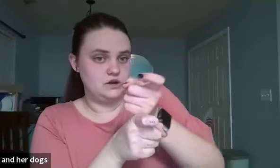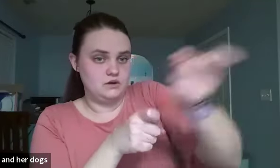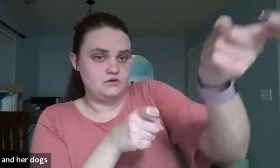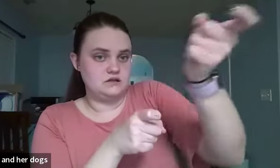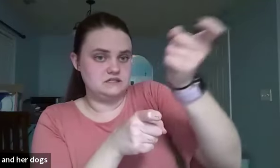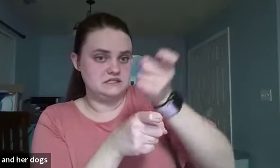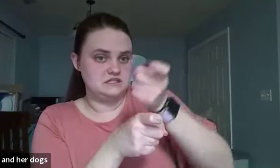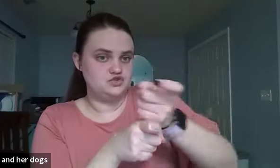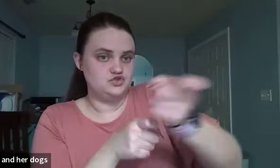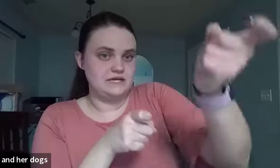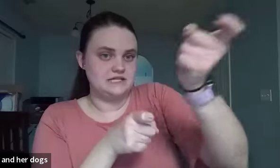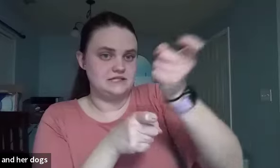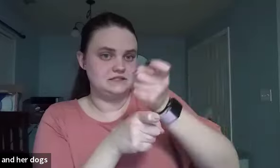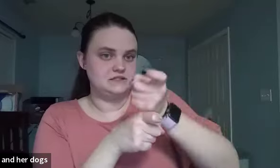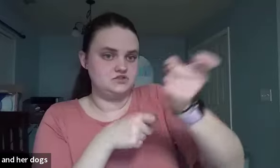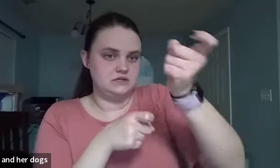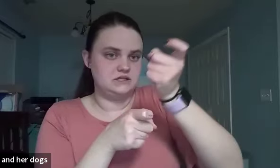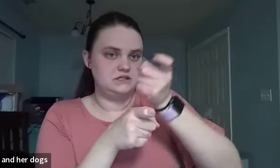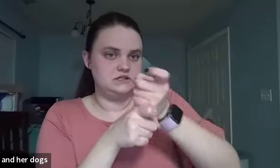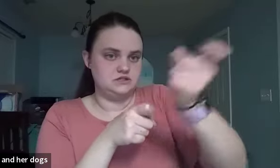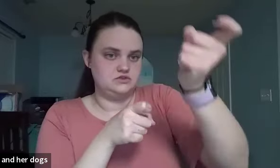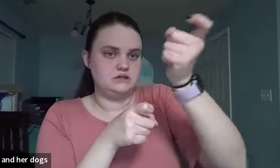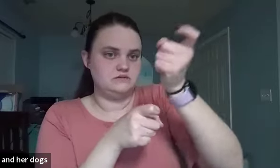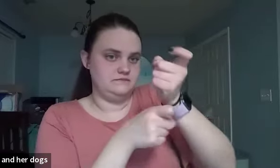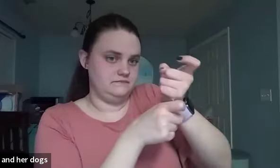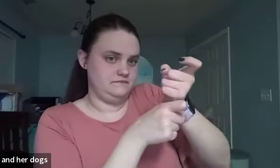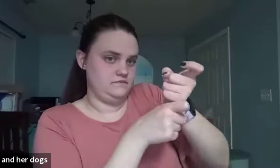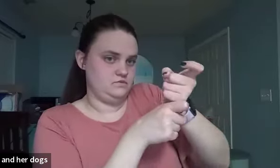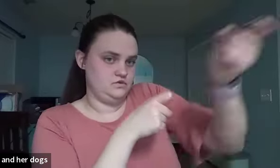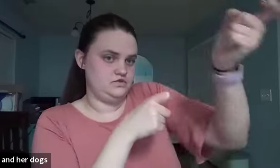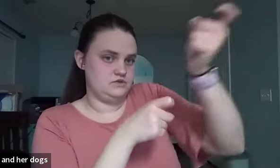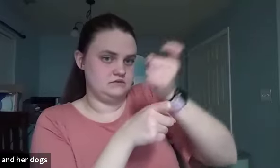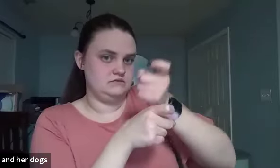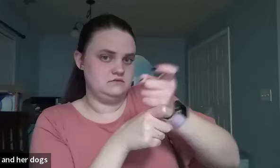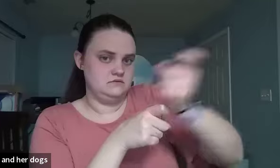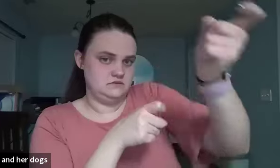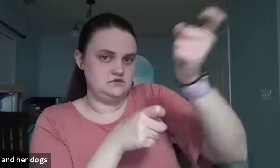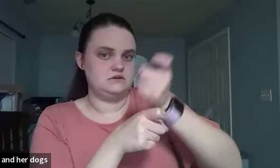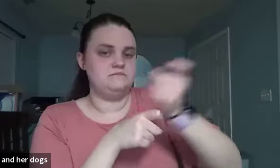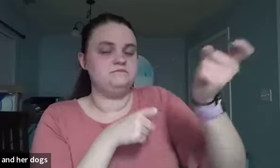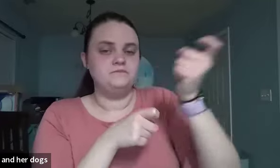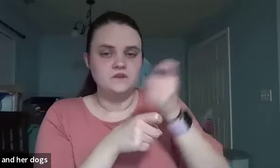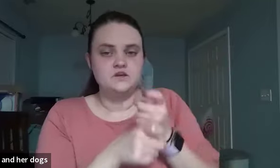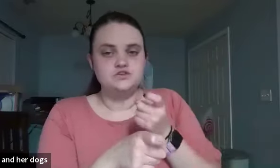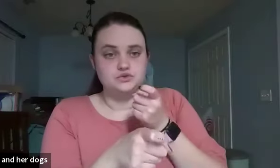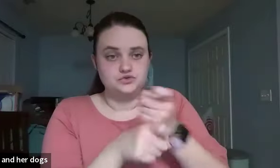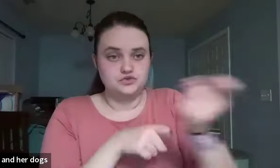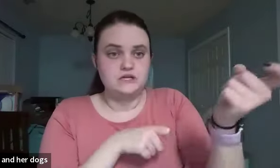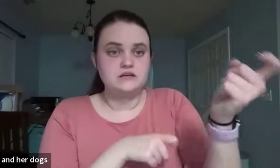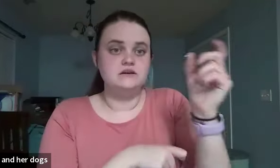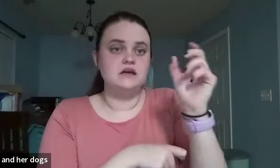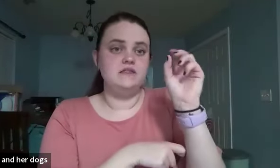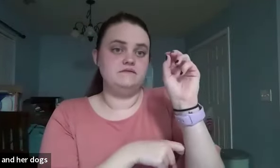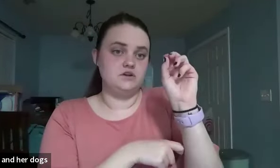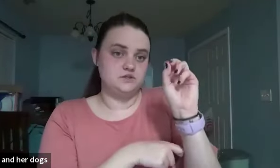go across it. Trick, trick, trick, trick, trick. So trick and then